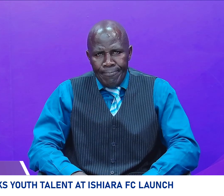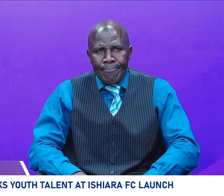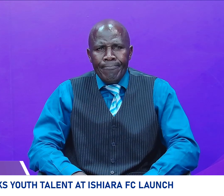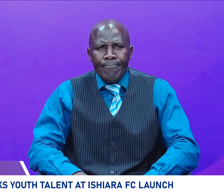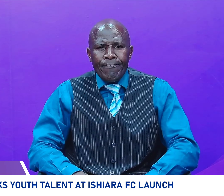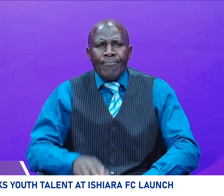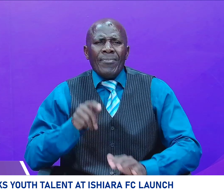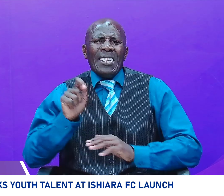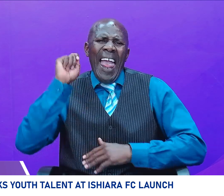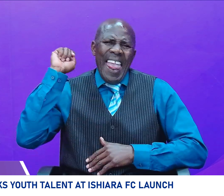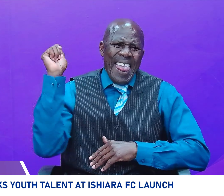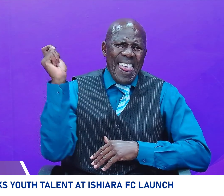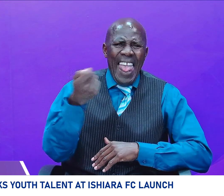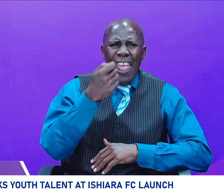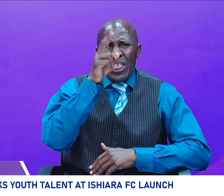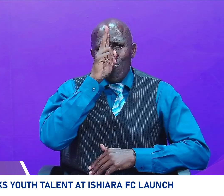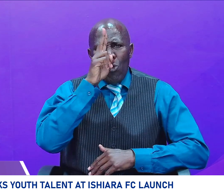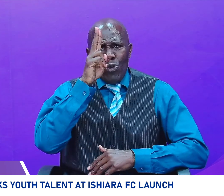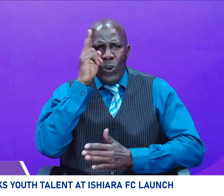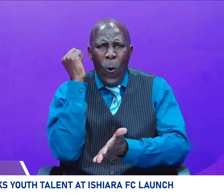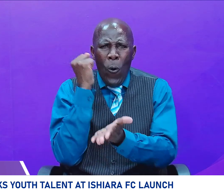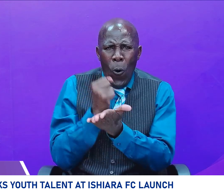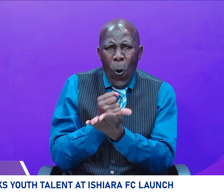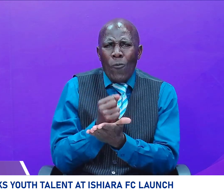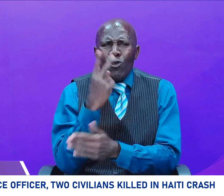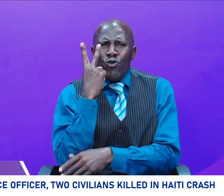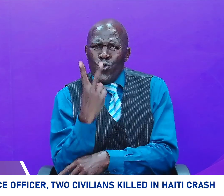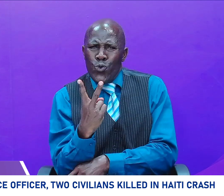On other news updates, a Kenya police